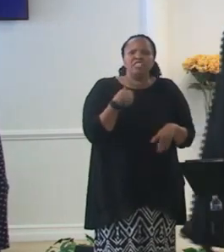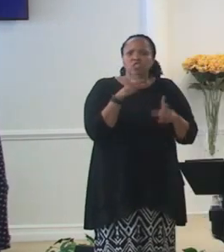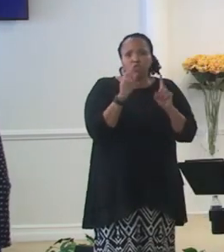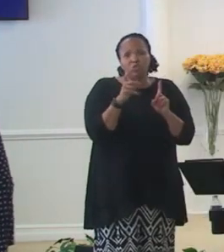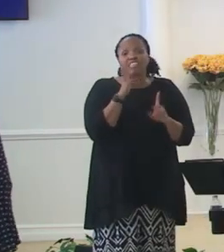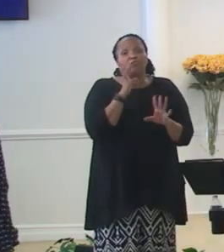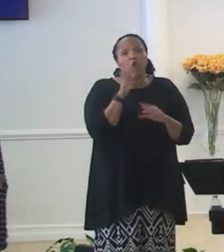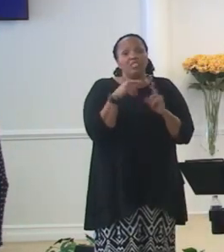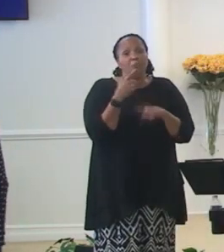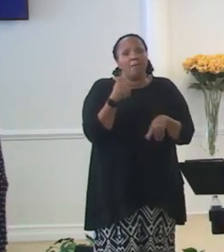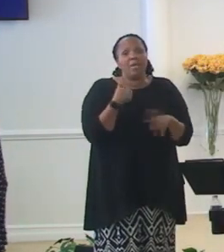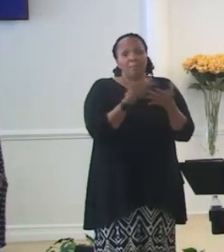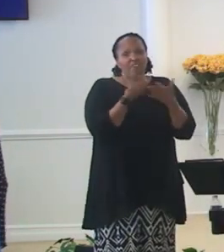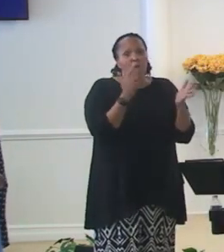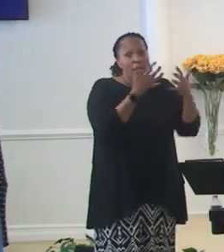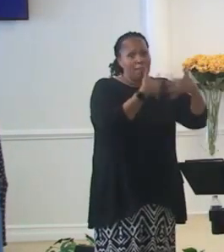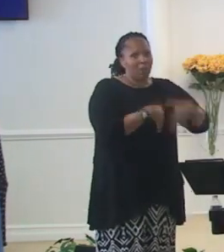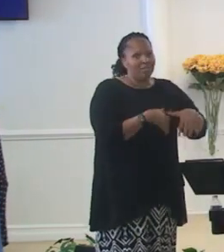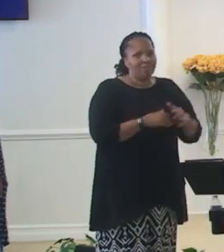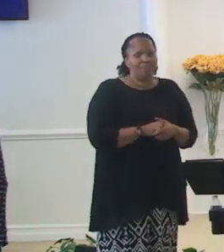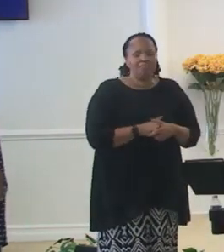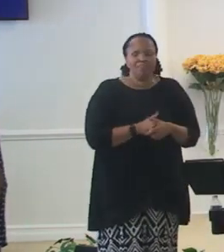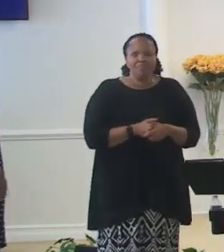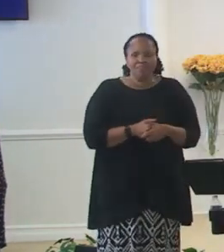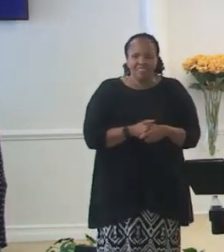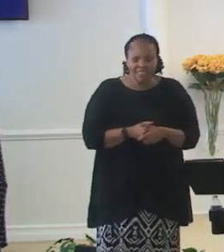about me before he broke it down.